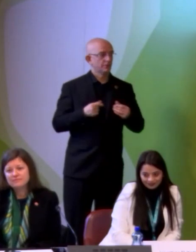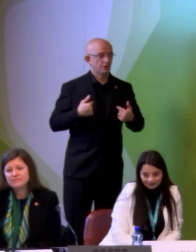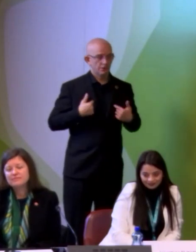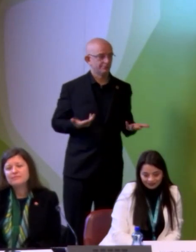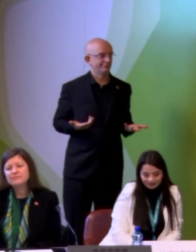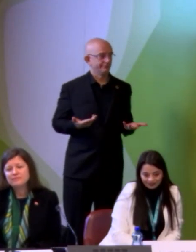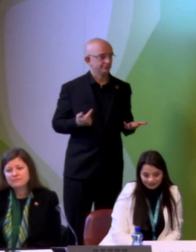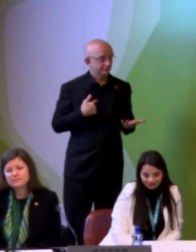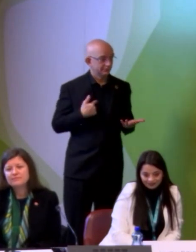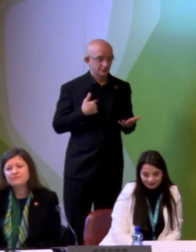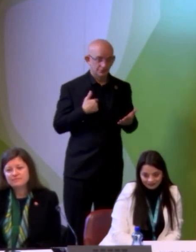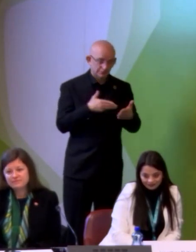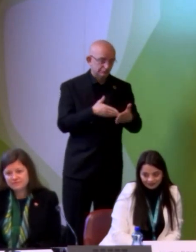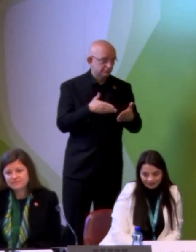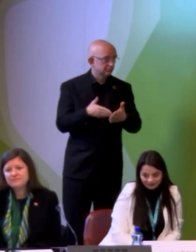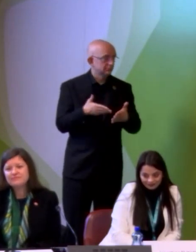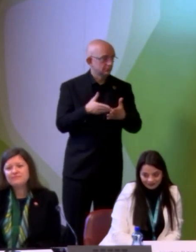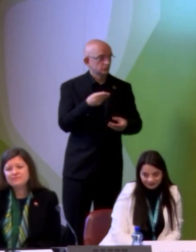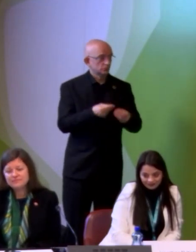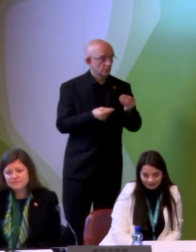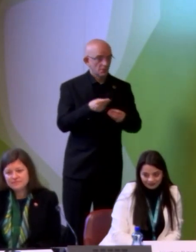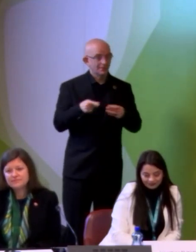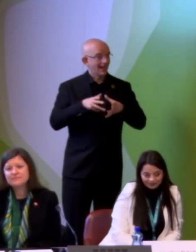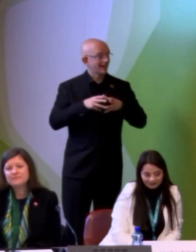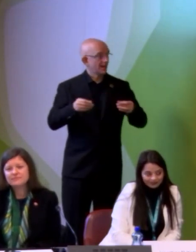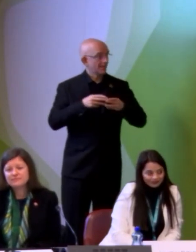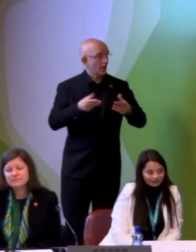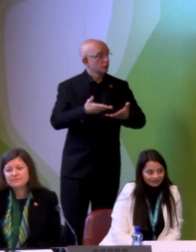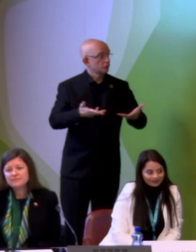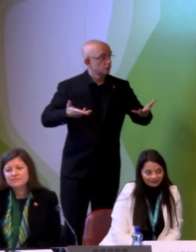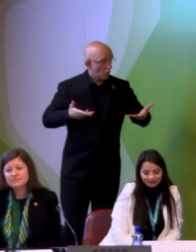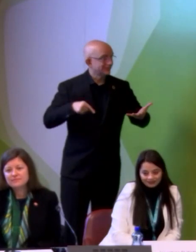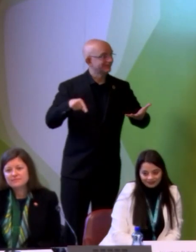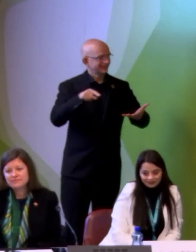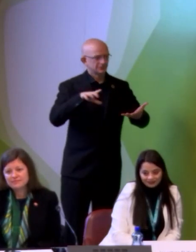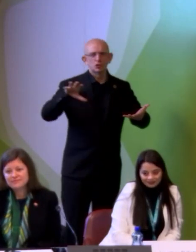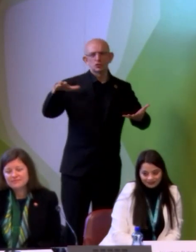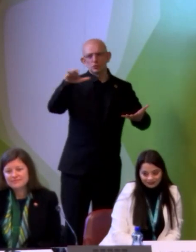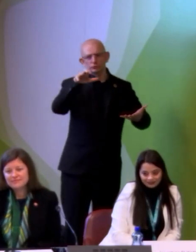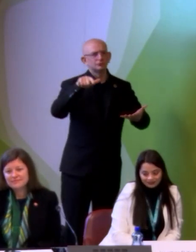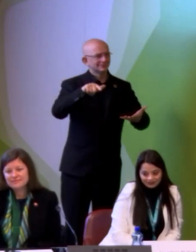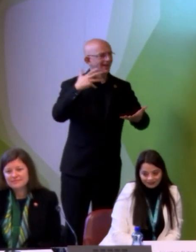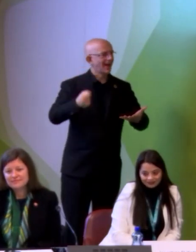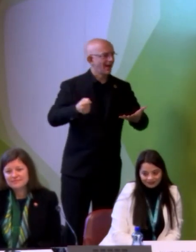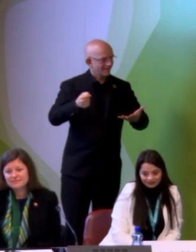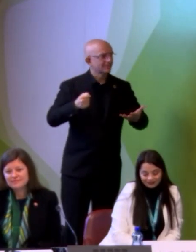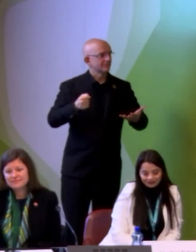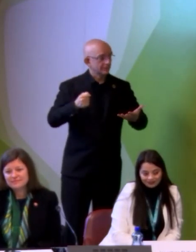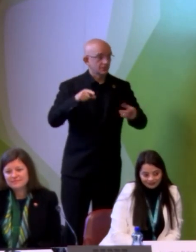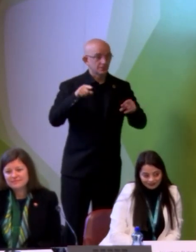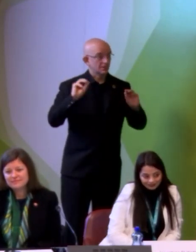describe happening in Lebanon, which is similar to so many other countries across the world, mainly in emergency and protracted